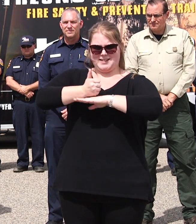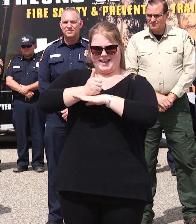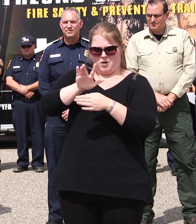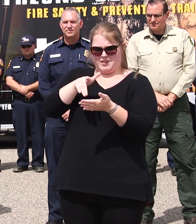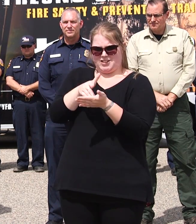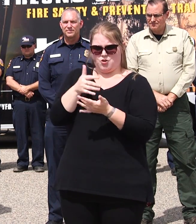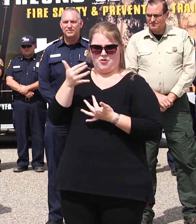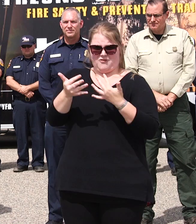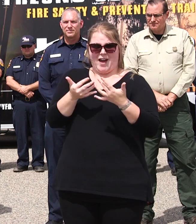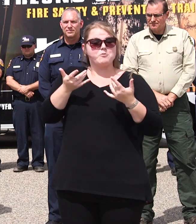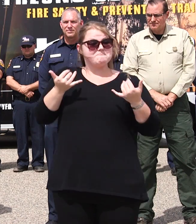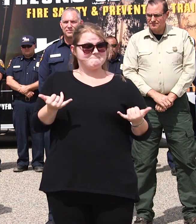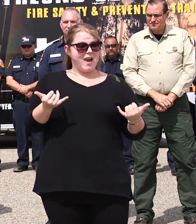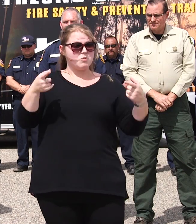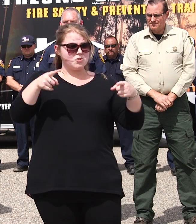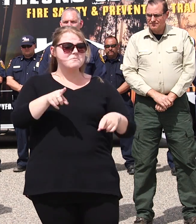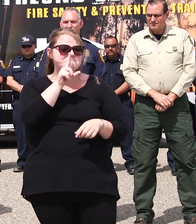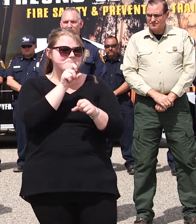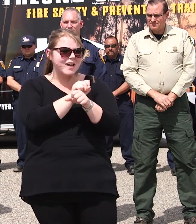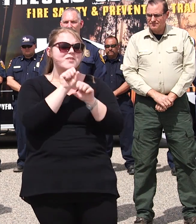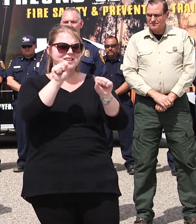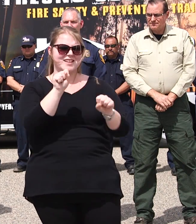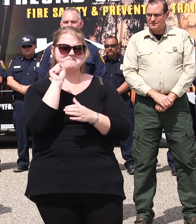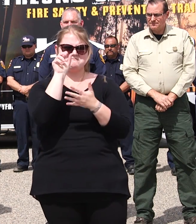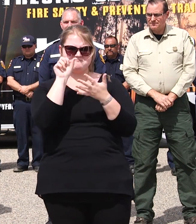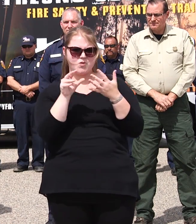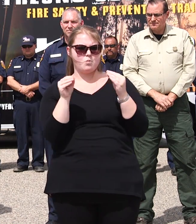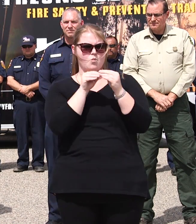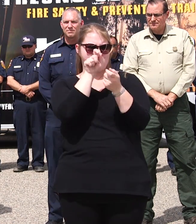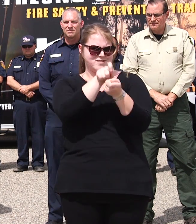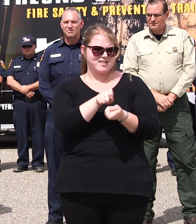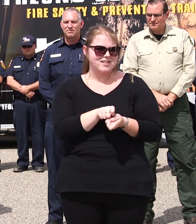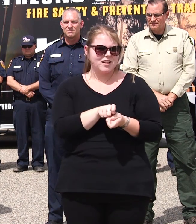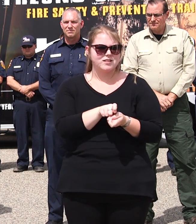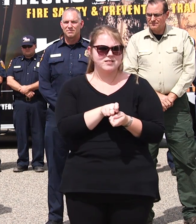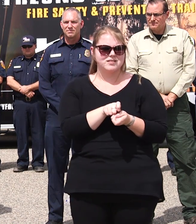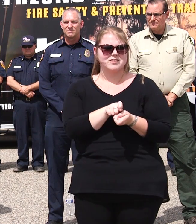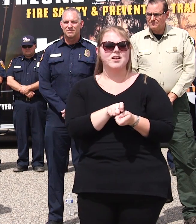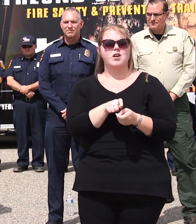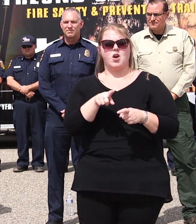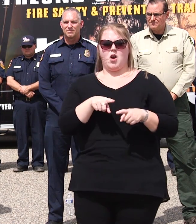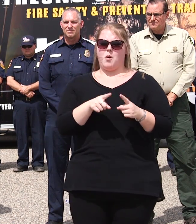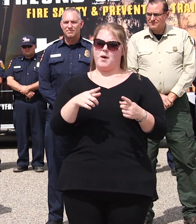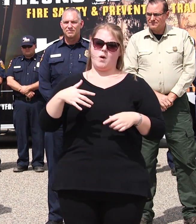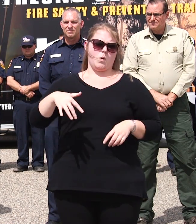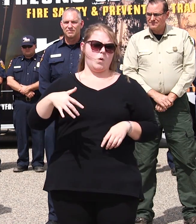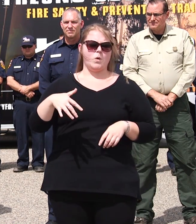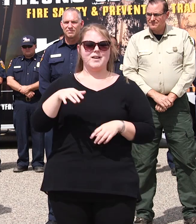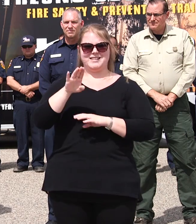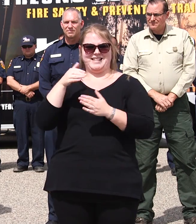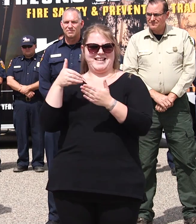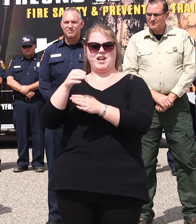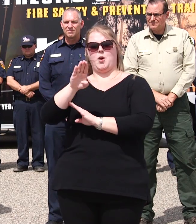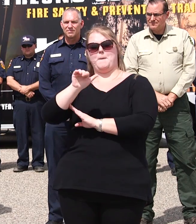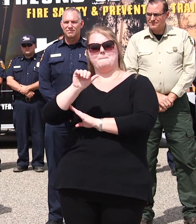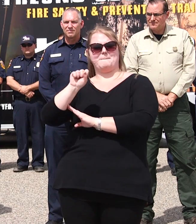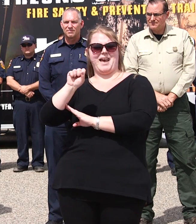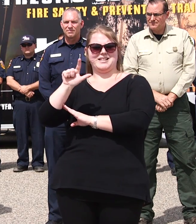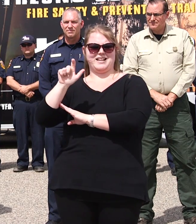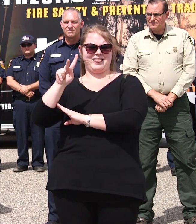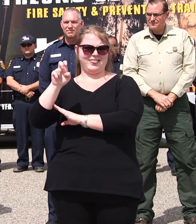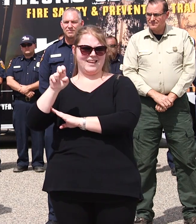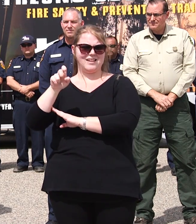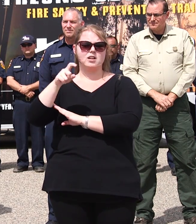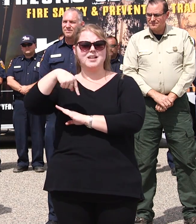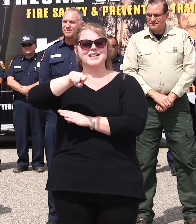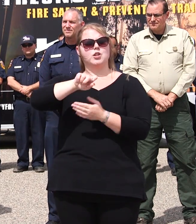fire going on actually today. We can give you more details about that. But we need to get, that's on the Bass Lake District, we need to get better at